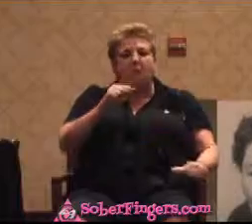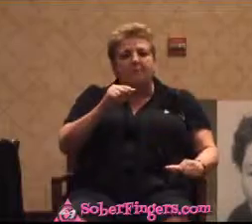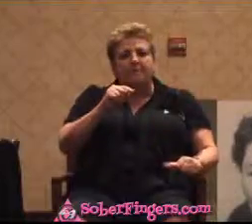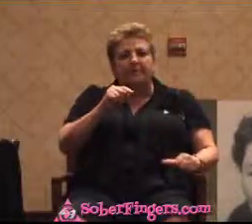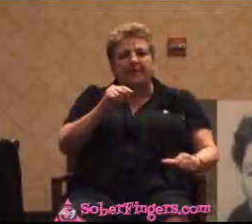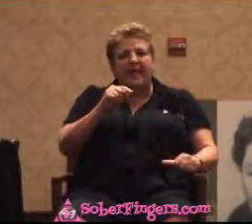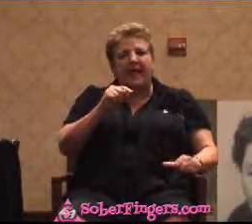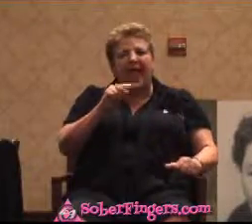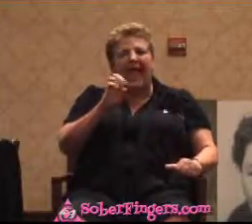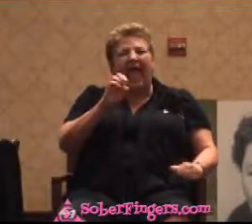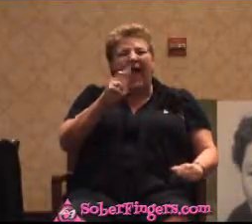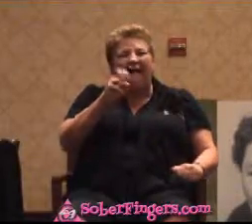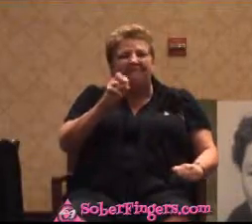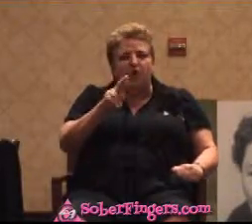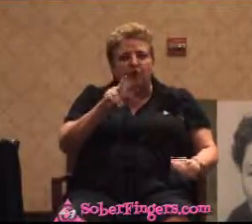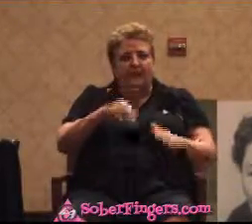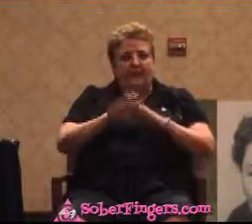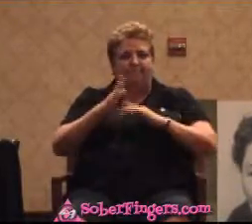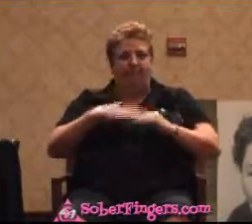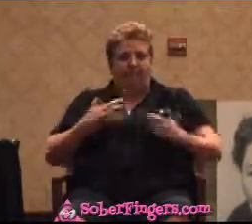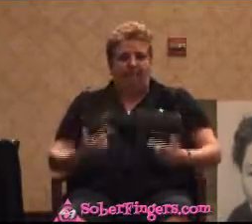man. Ever.